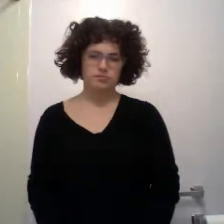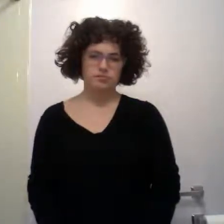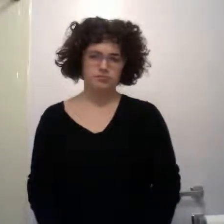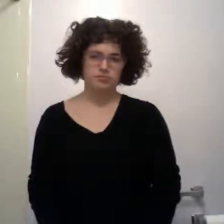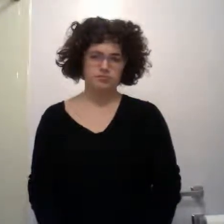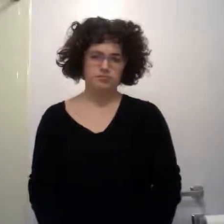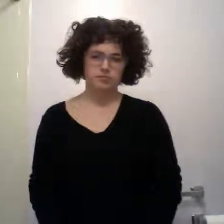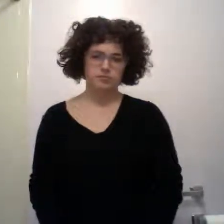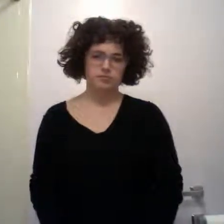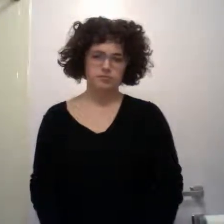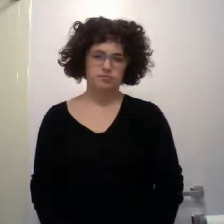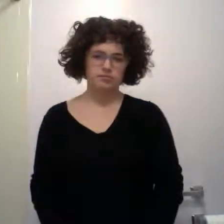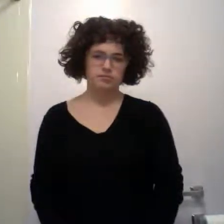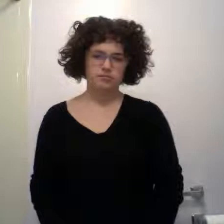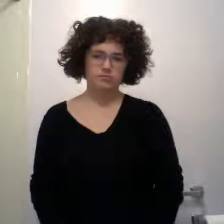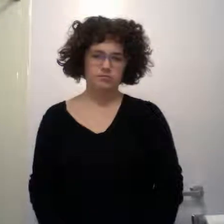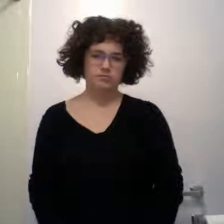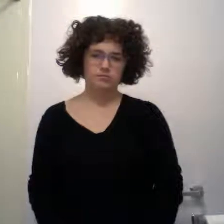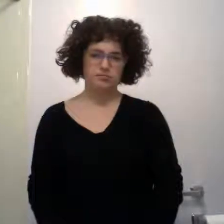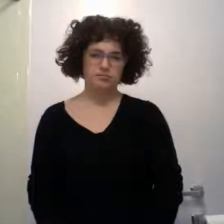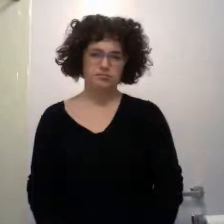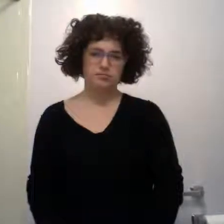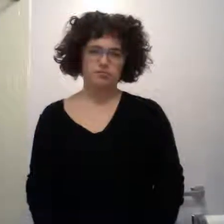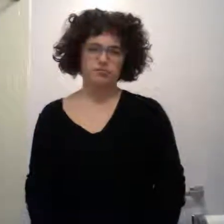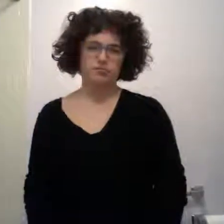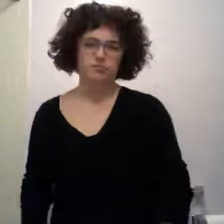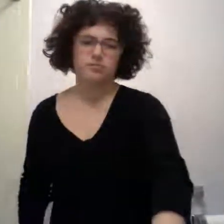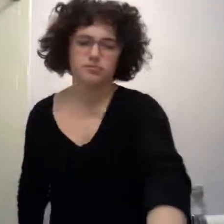out again, you pull your zipper down,